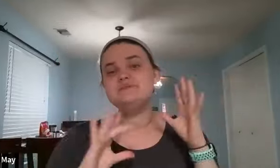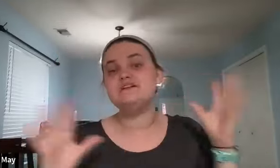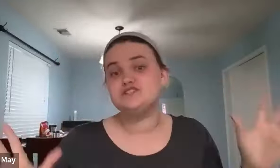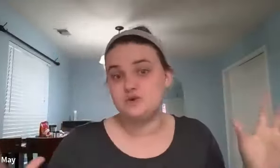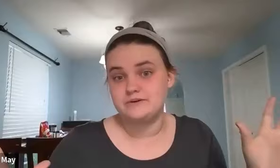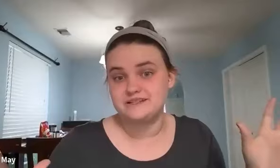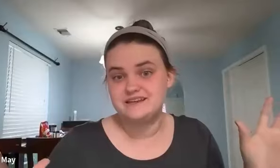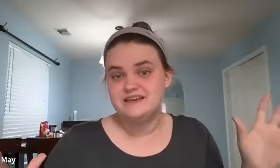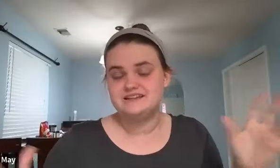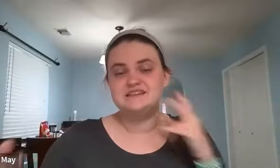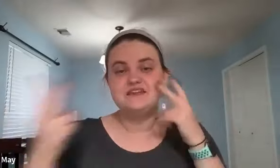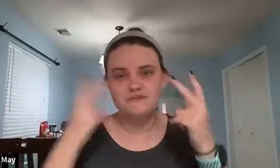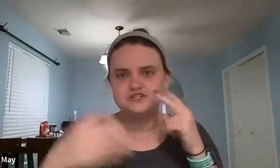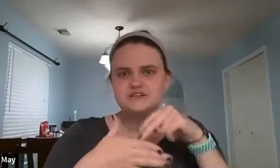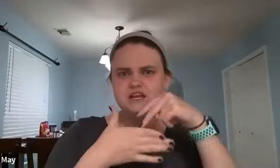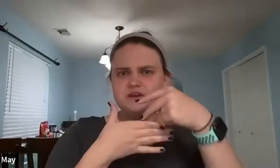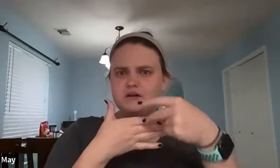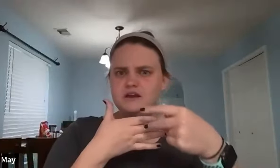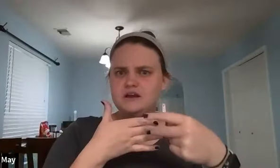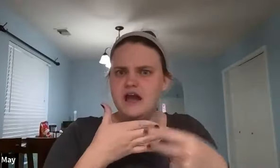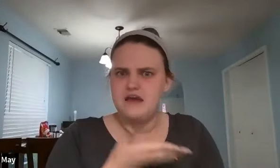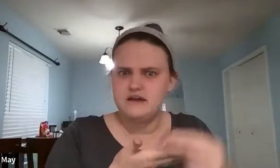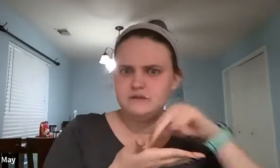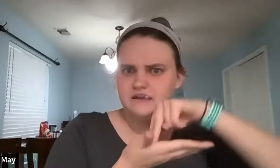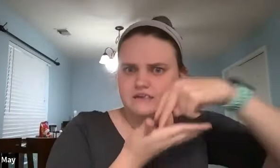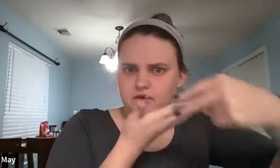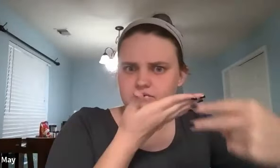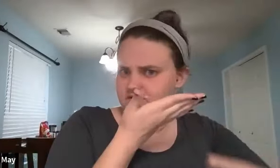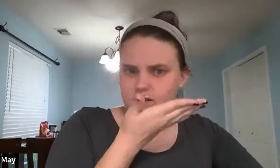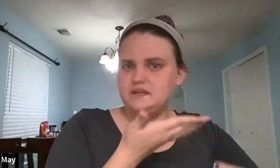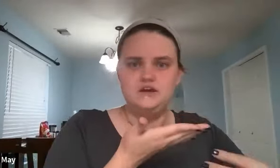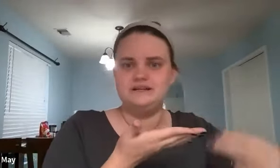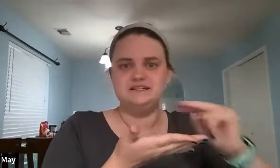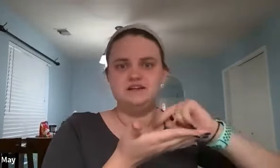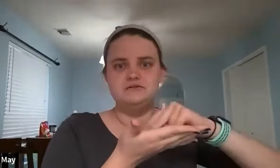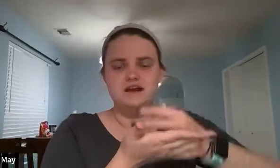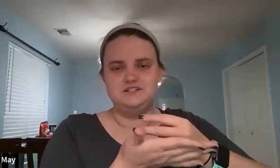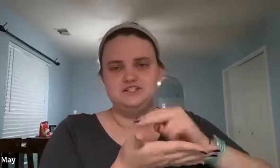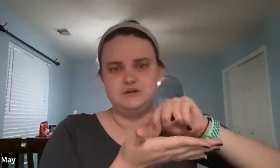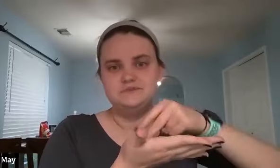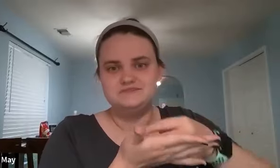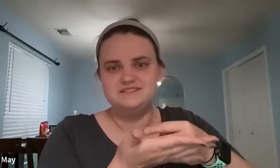telling stories, because then they visually look at me going, I fell really far. No, I didn't. No, I just tripped. So,